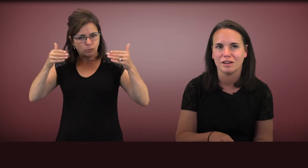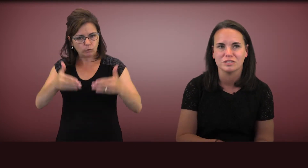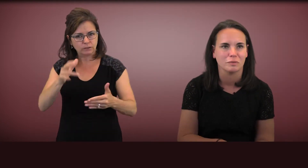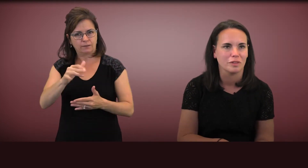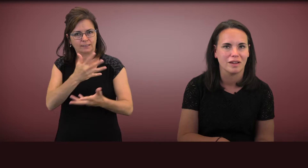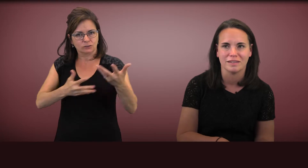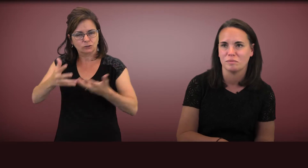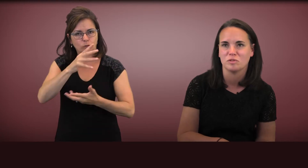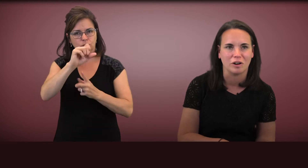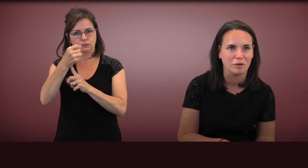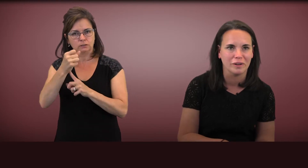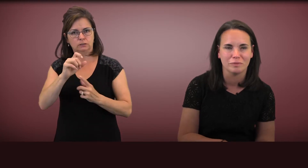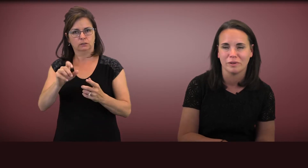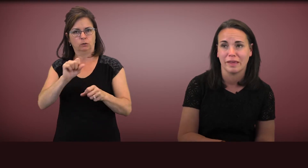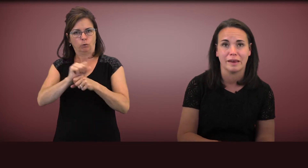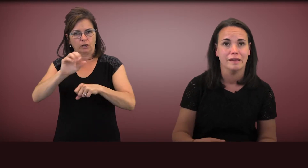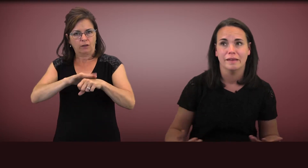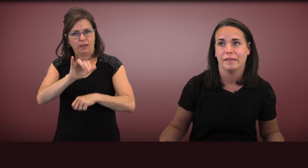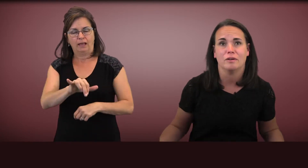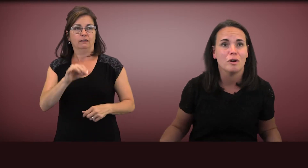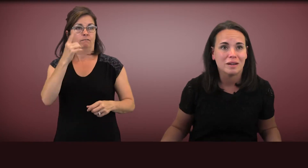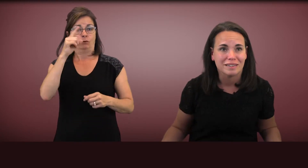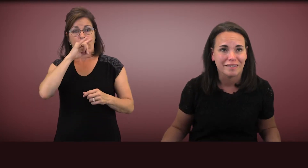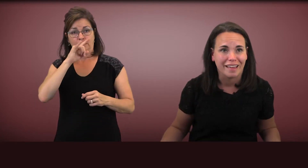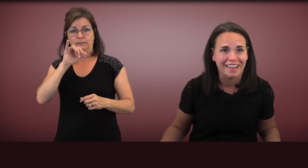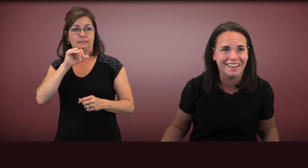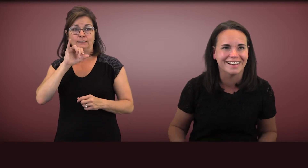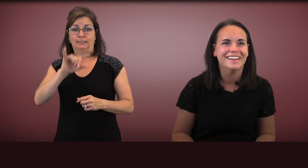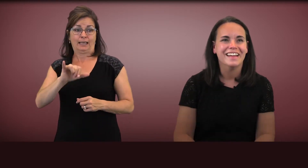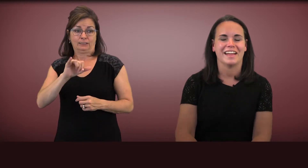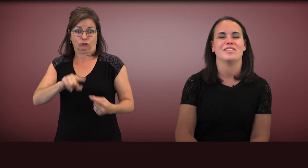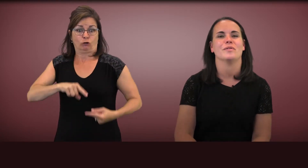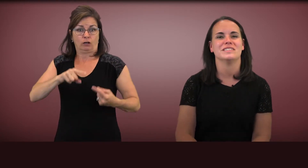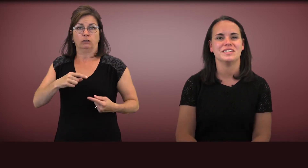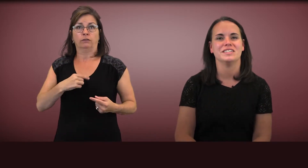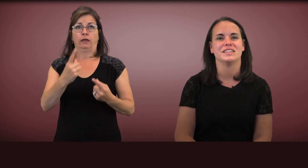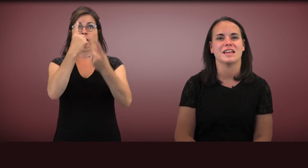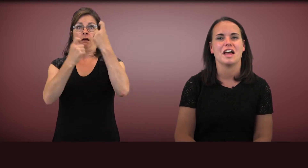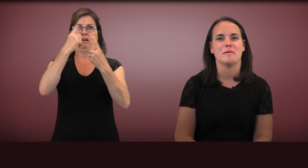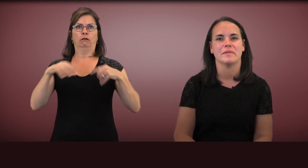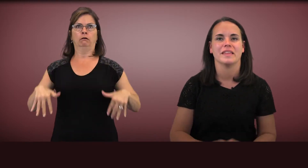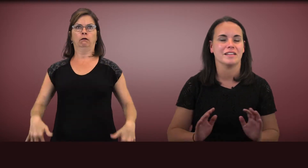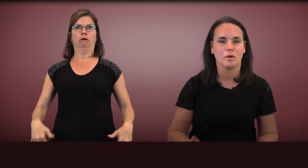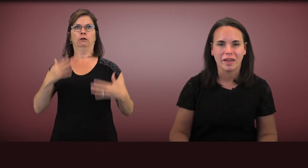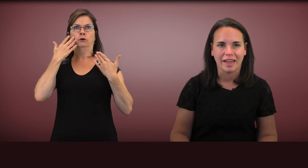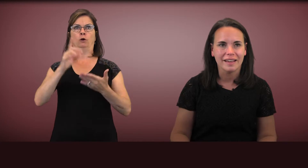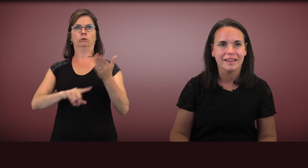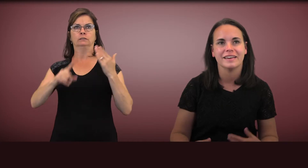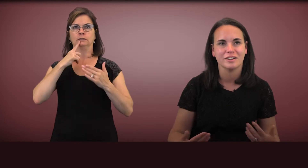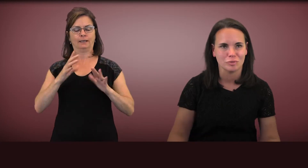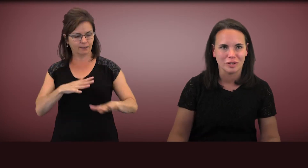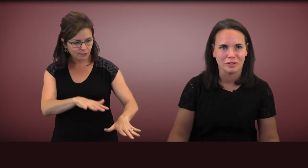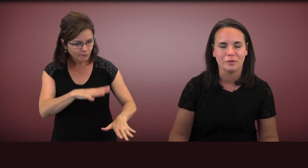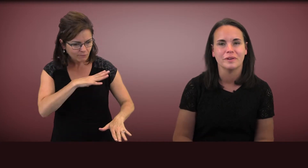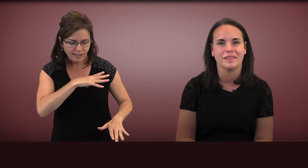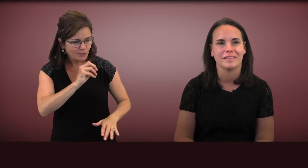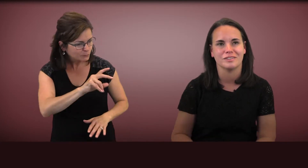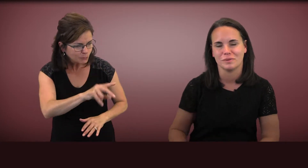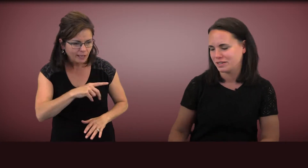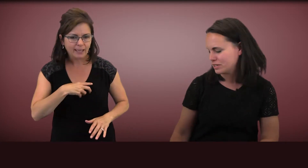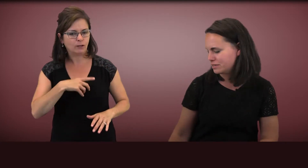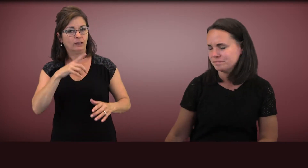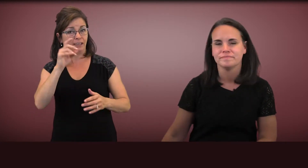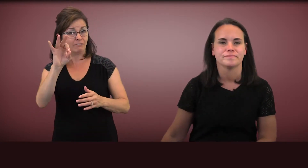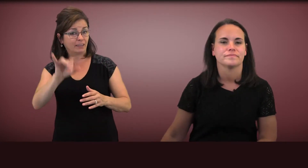situation that young children with autism struggle with, where they don't know what to say. And so it's teaching them that it's okay, and here's what you do in